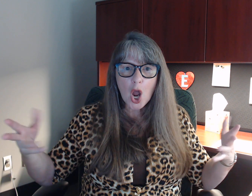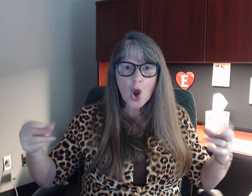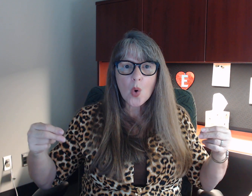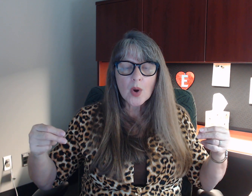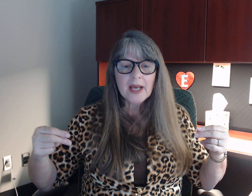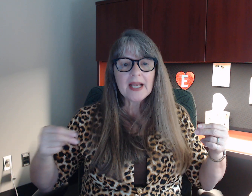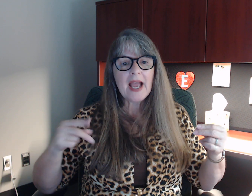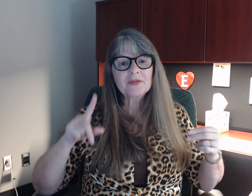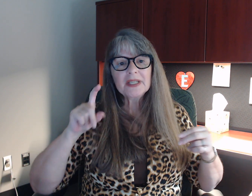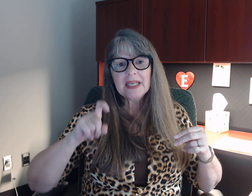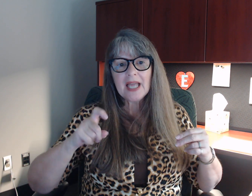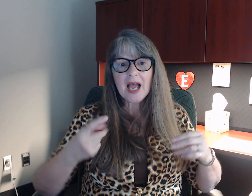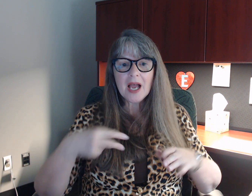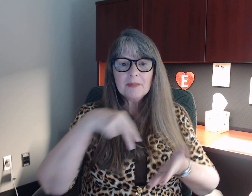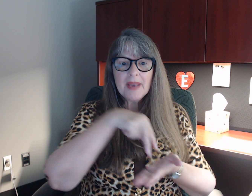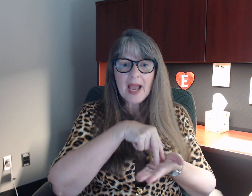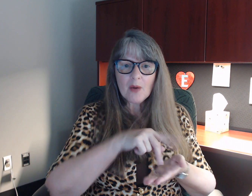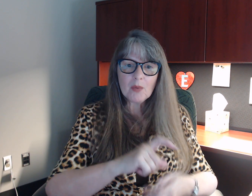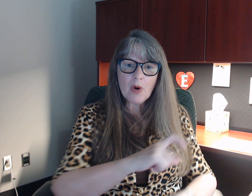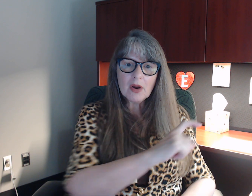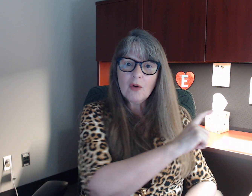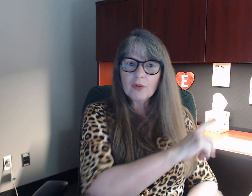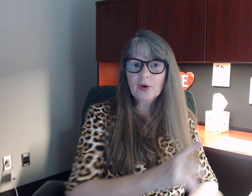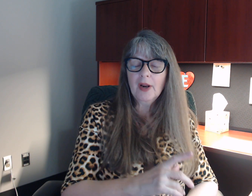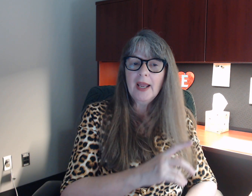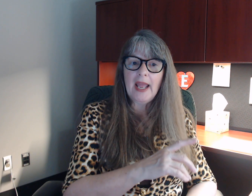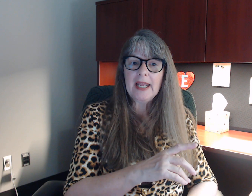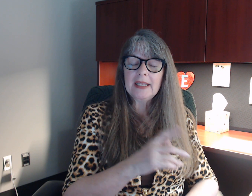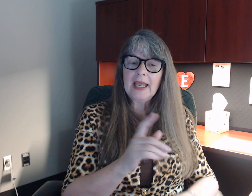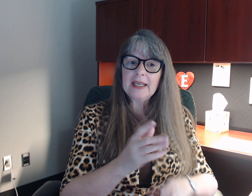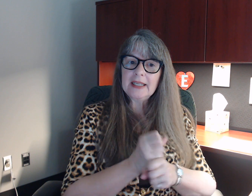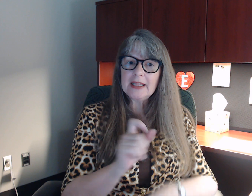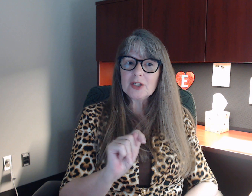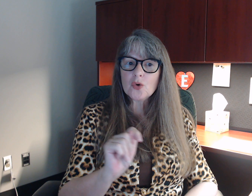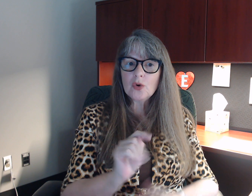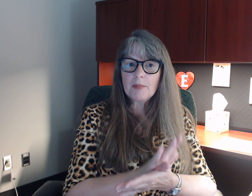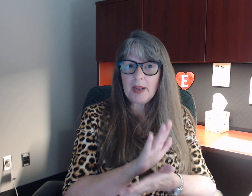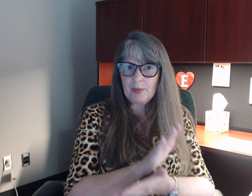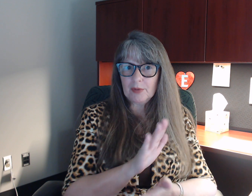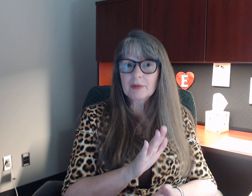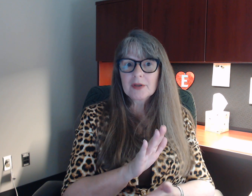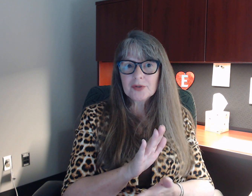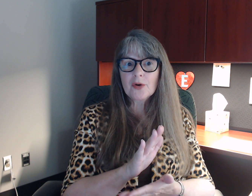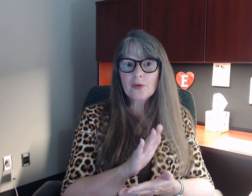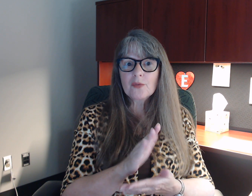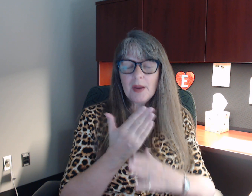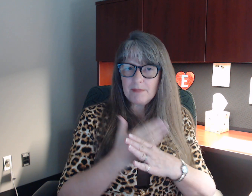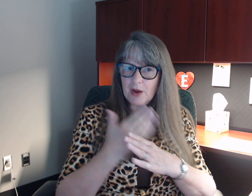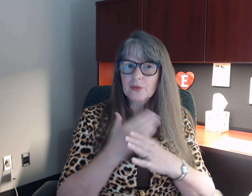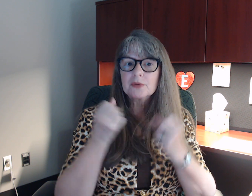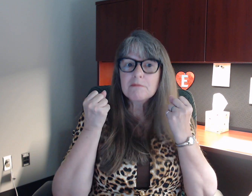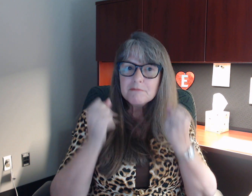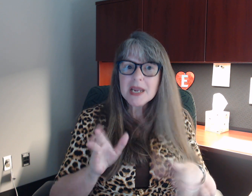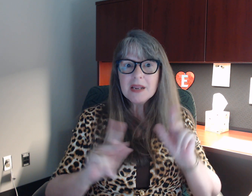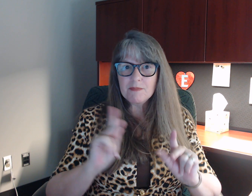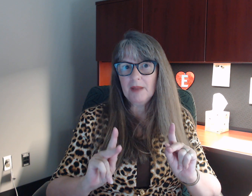no, I have to get up now and walk over and get the toilet paper. So that bothers many people